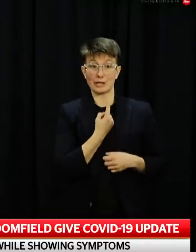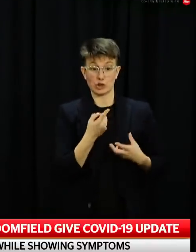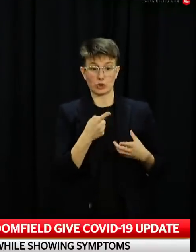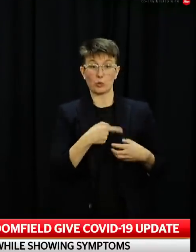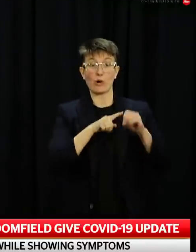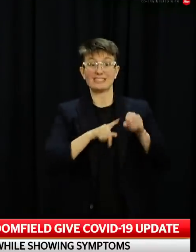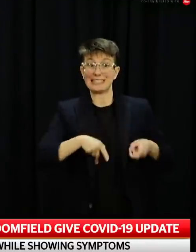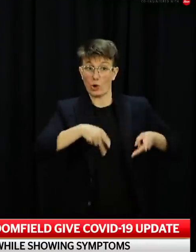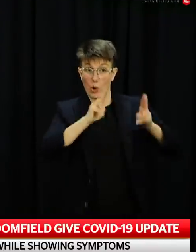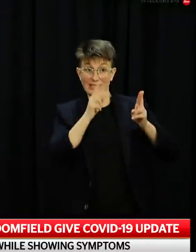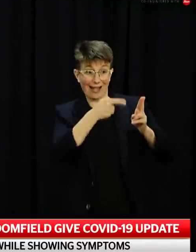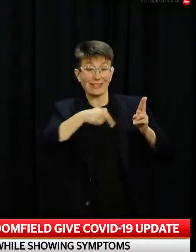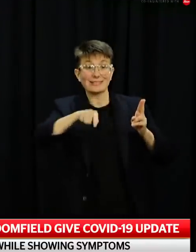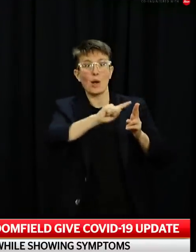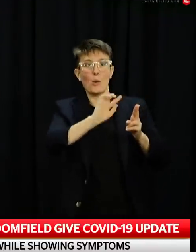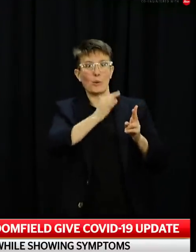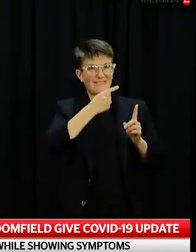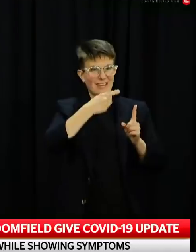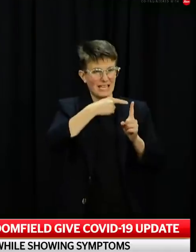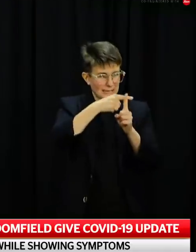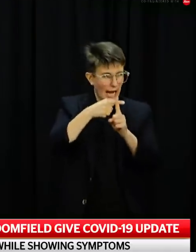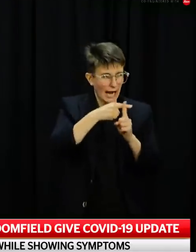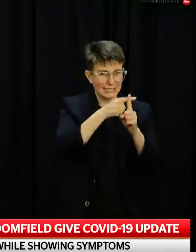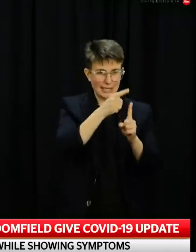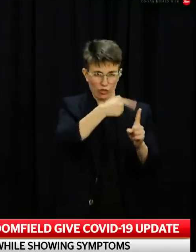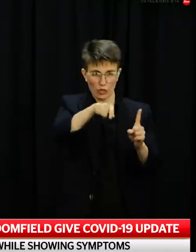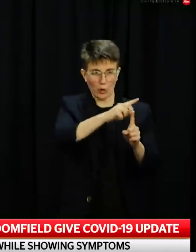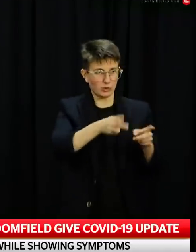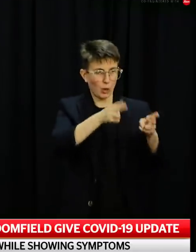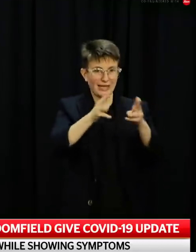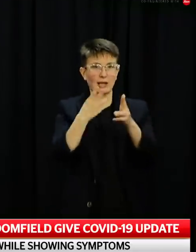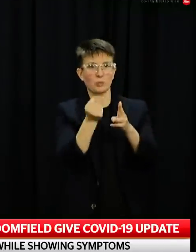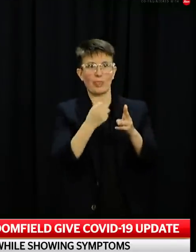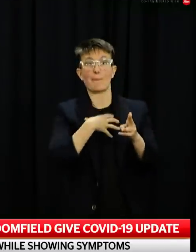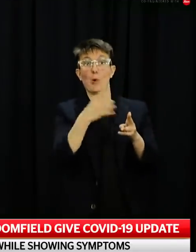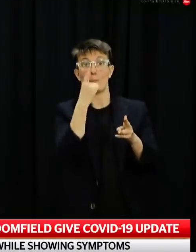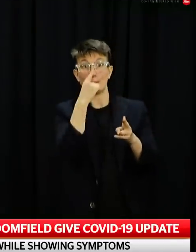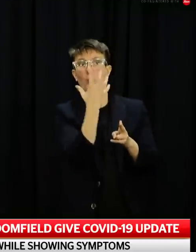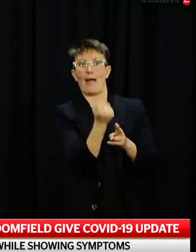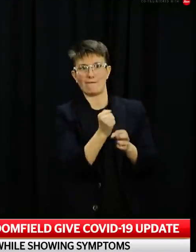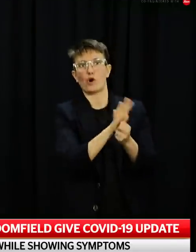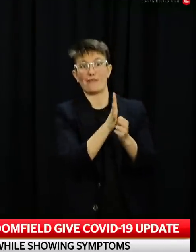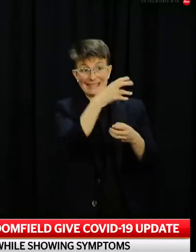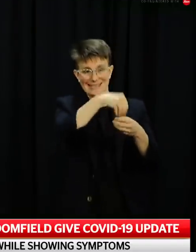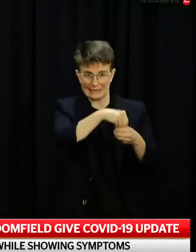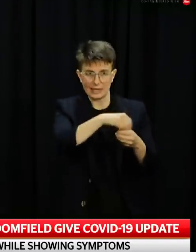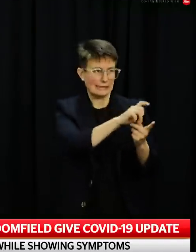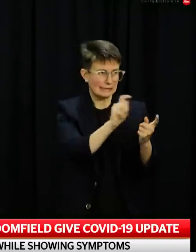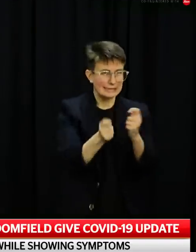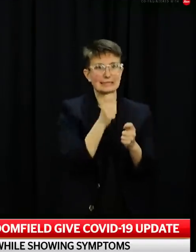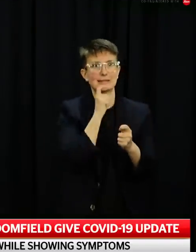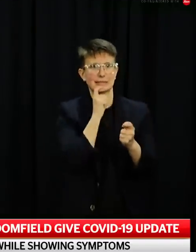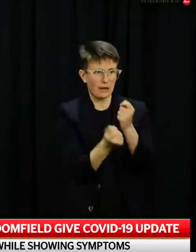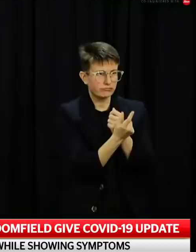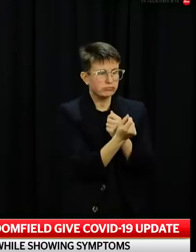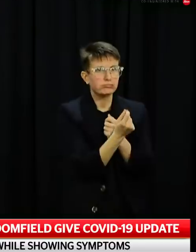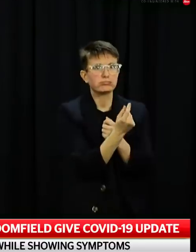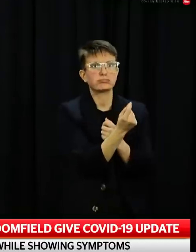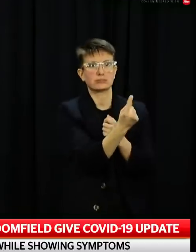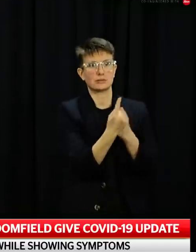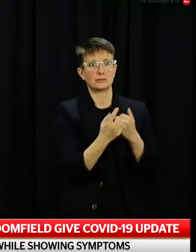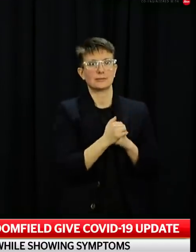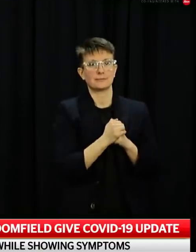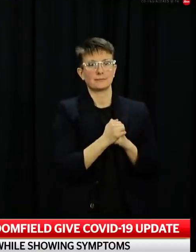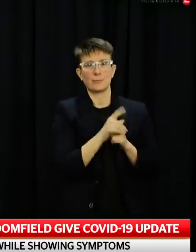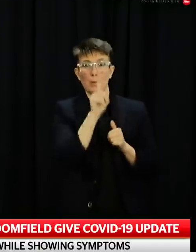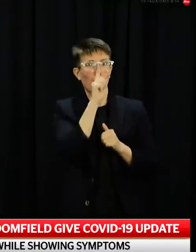those where we have the COVID cases, but also been mindful that constantly swabbing